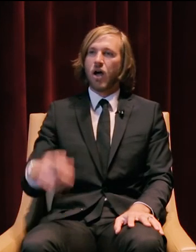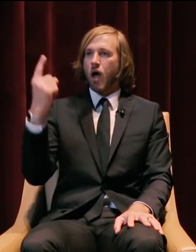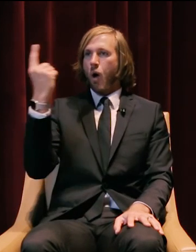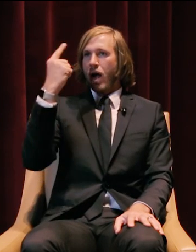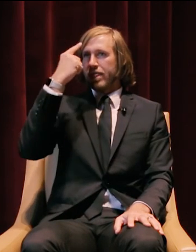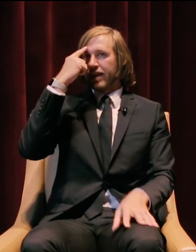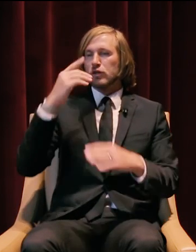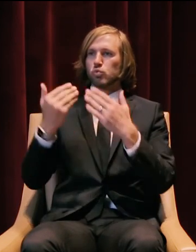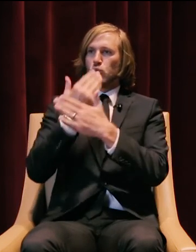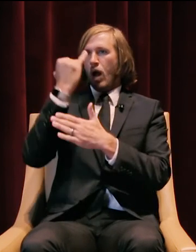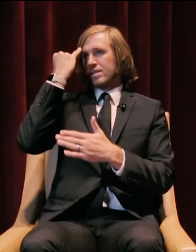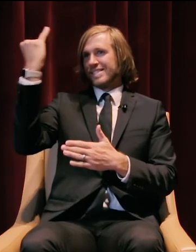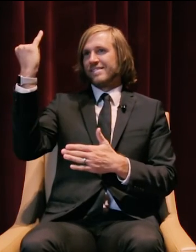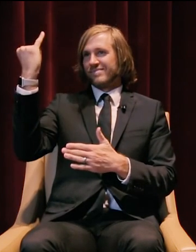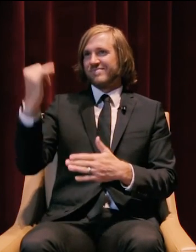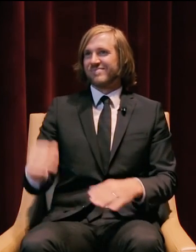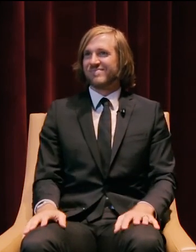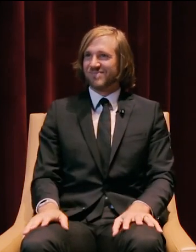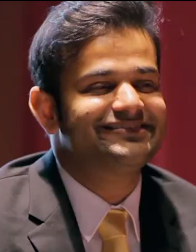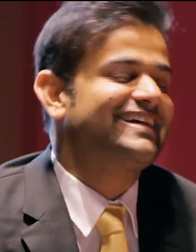Always thinking of a new idea.